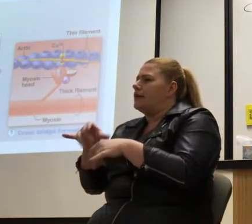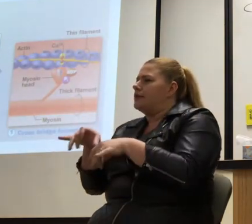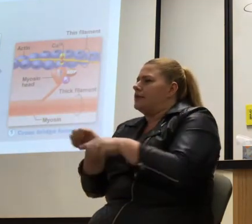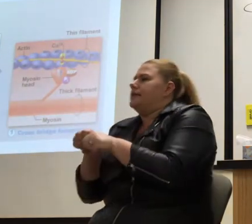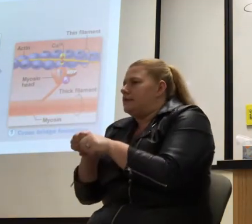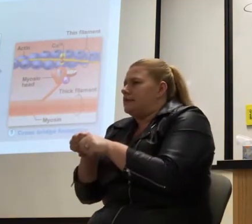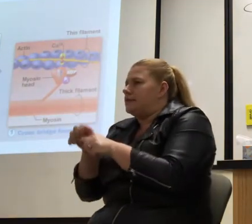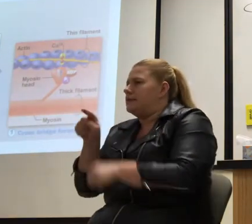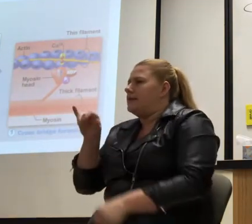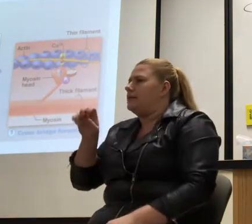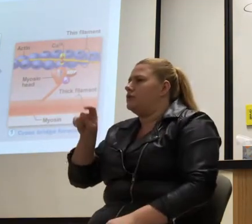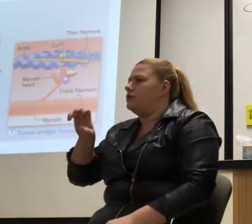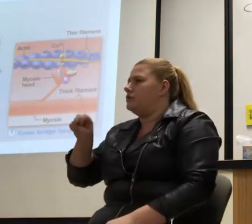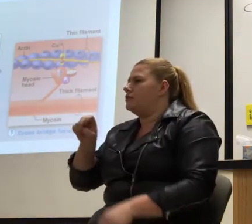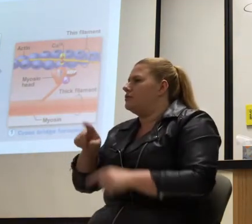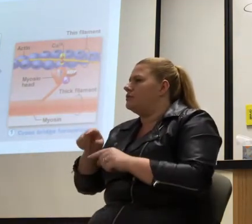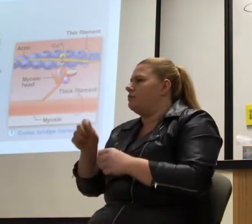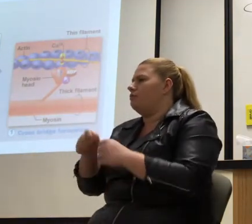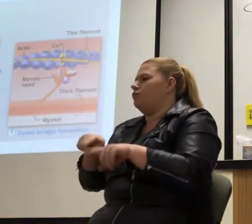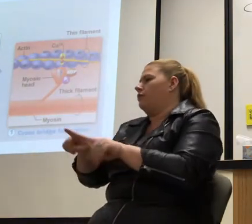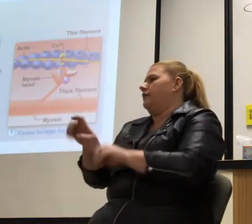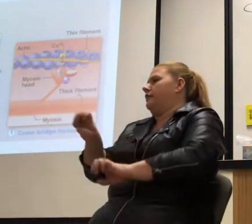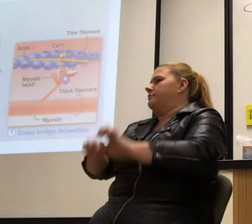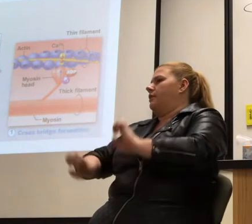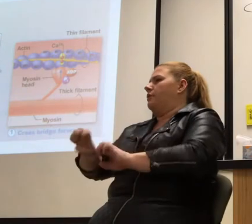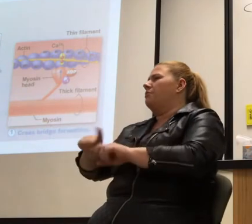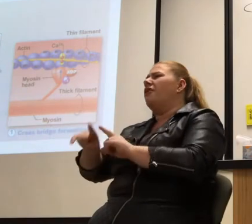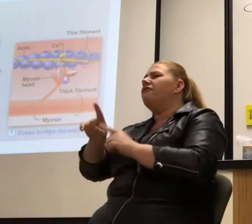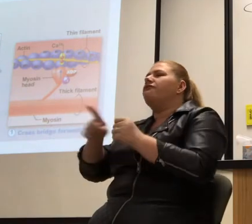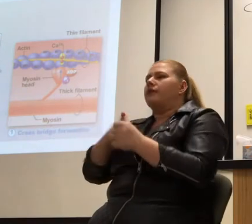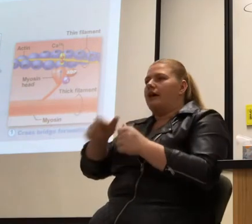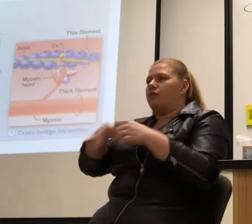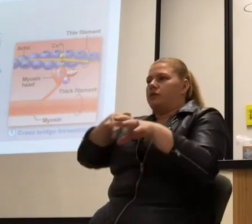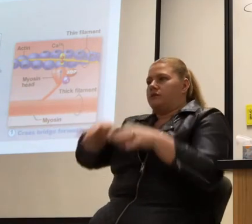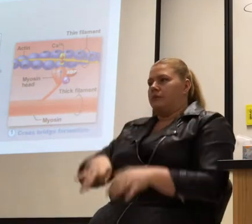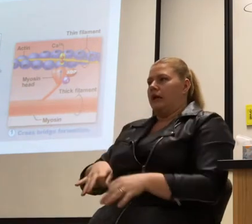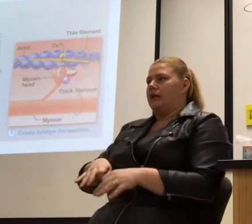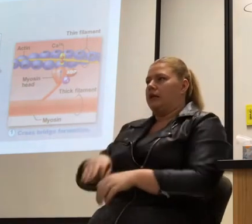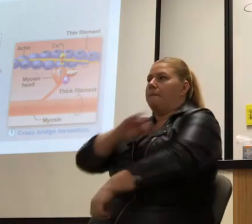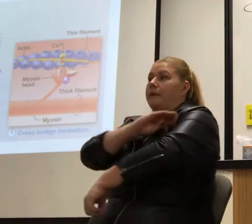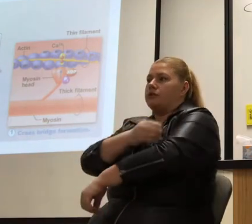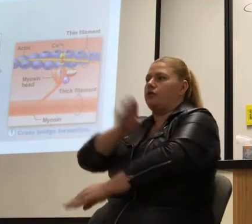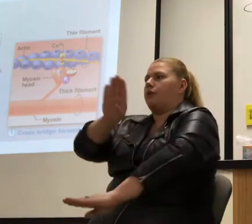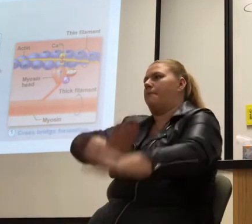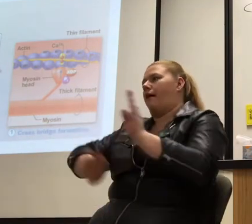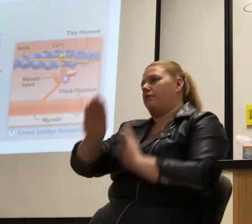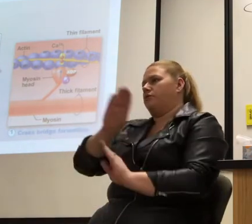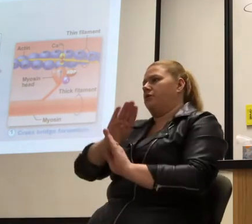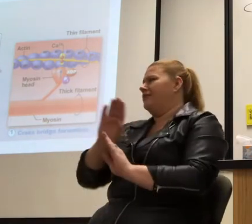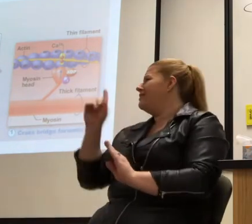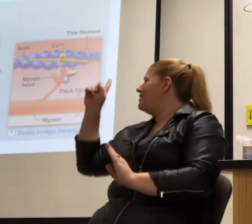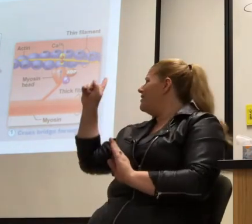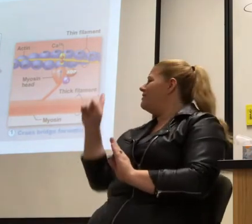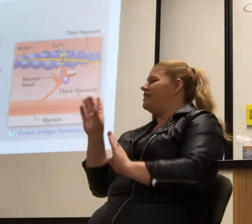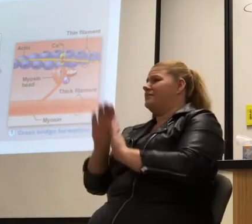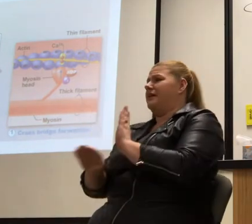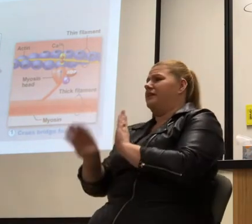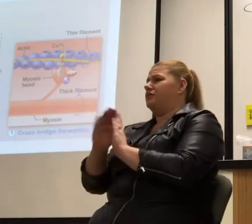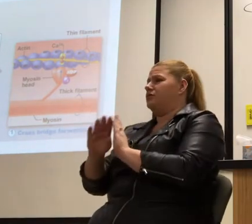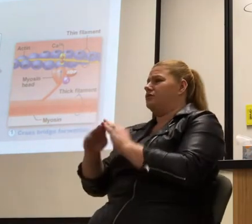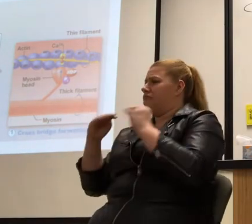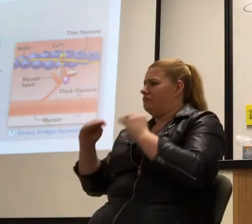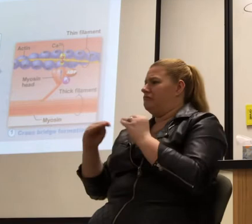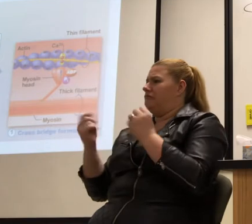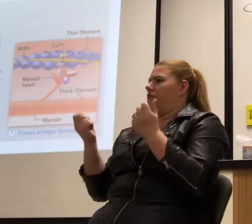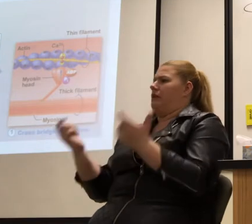molecular biology first, right? So they're showing you a lot of things in one picture. So look at everything they're showing